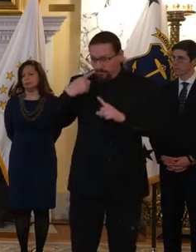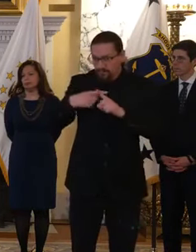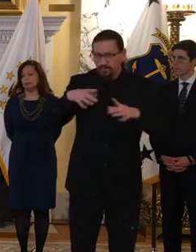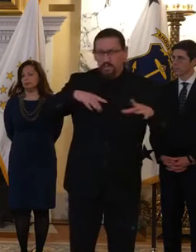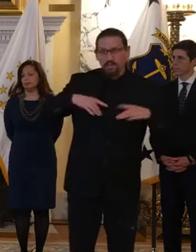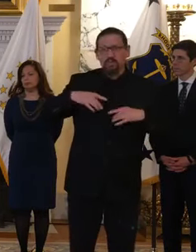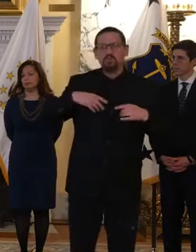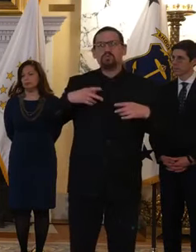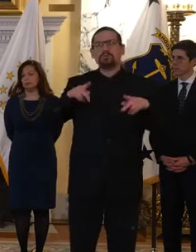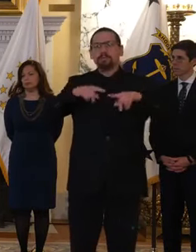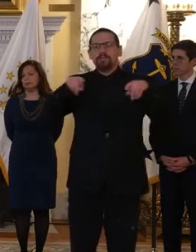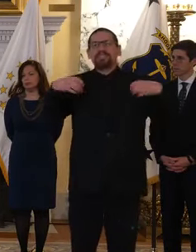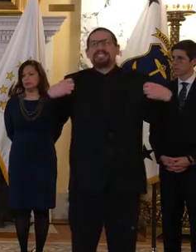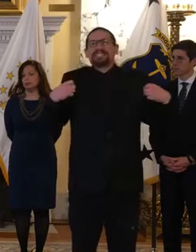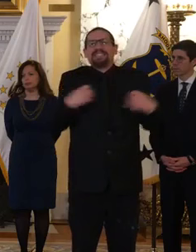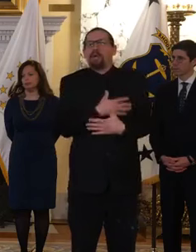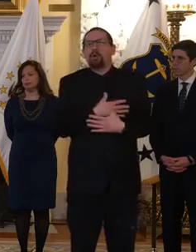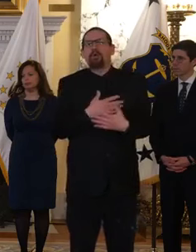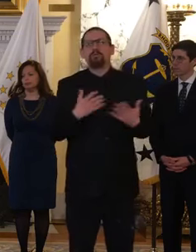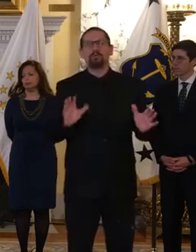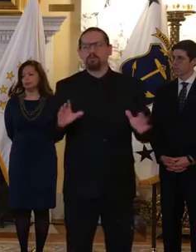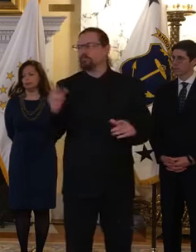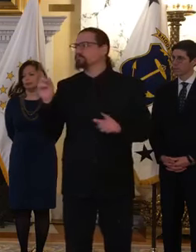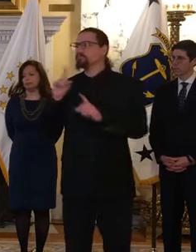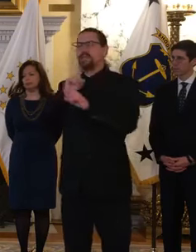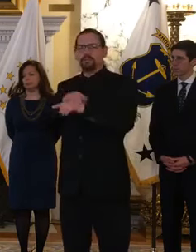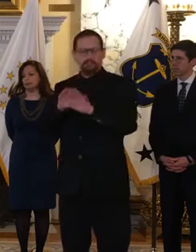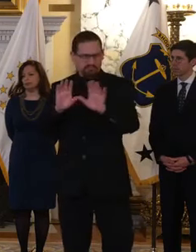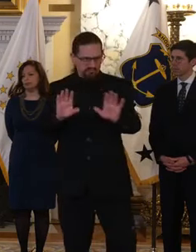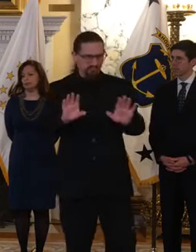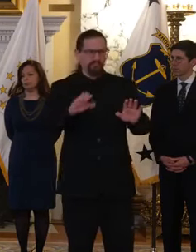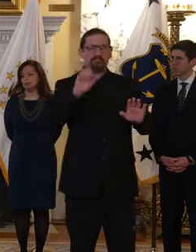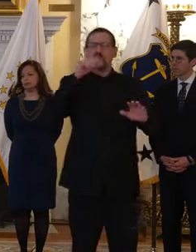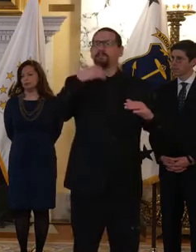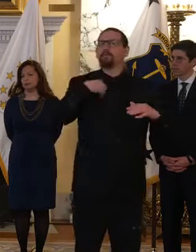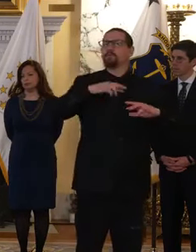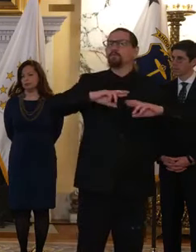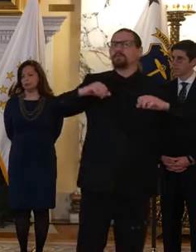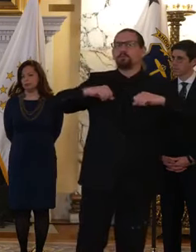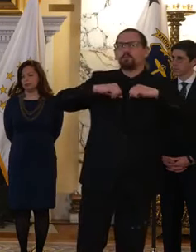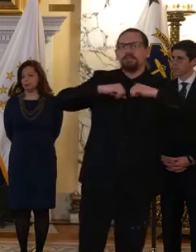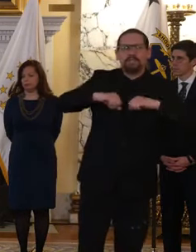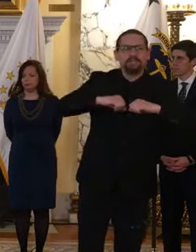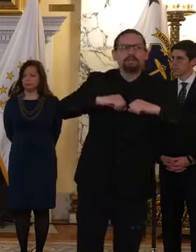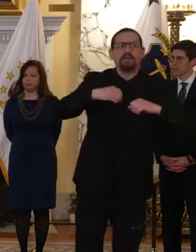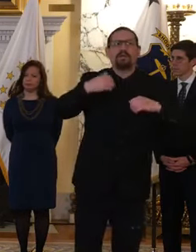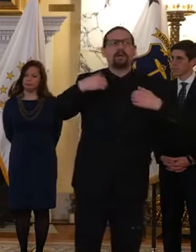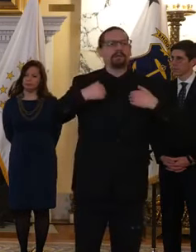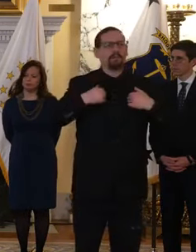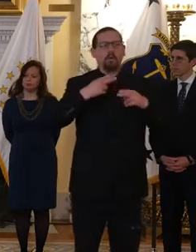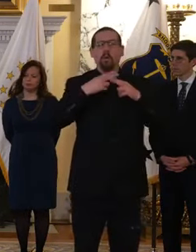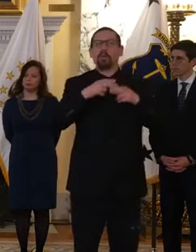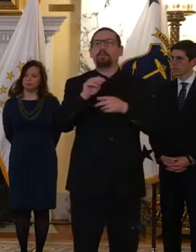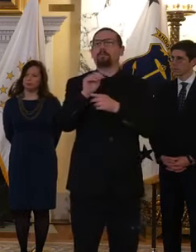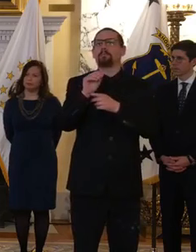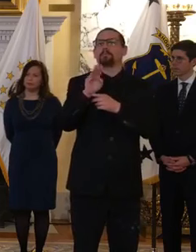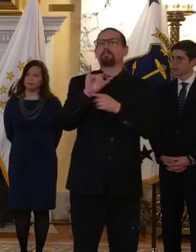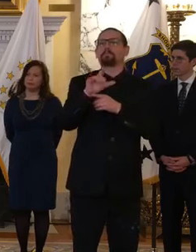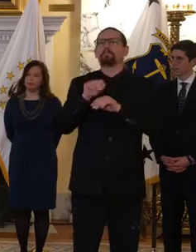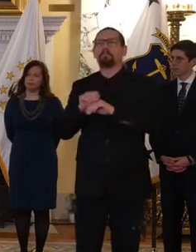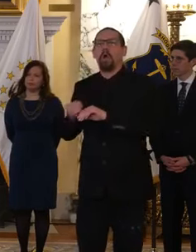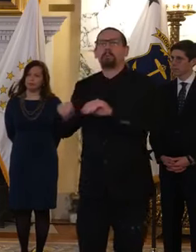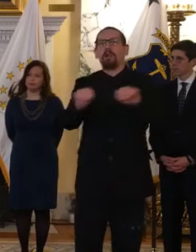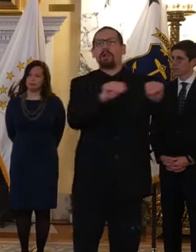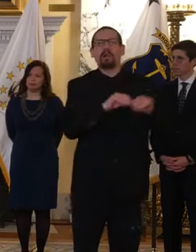protocol that's in place. These are mobile testing sites in the sense that people are staying in